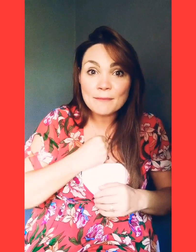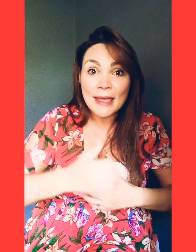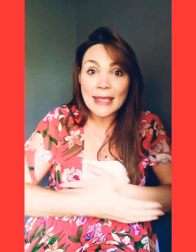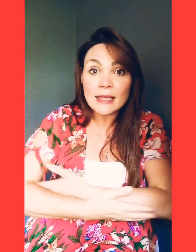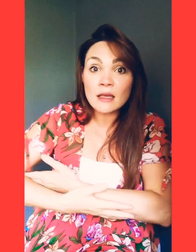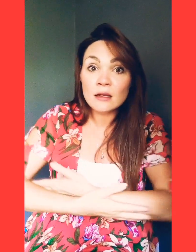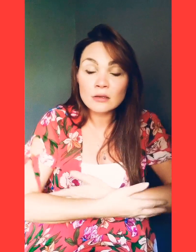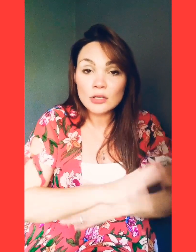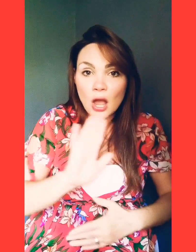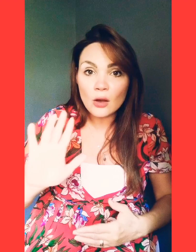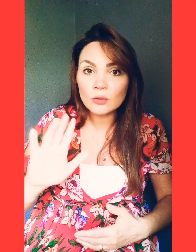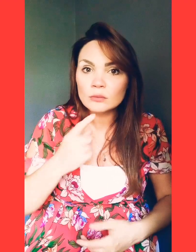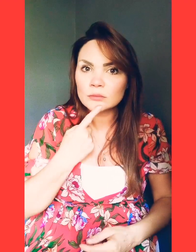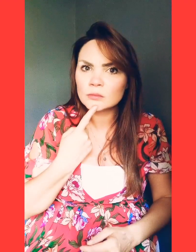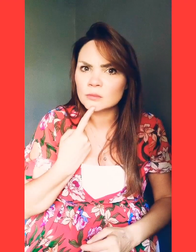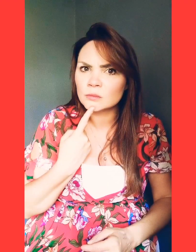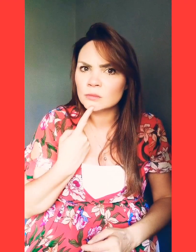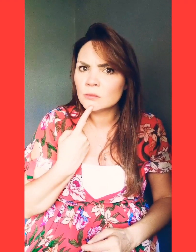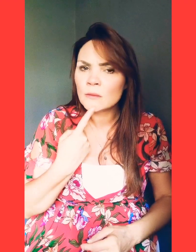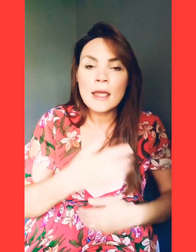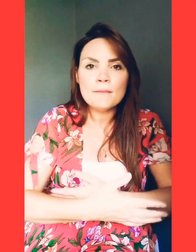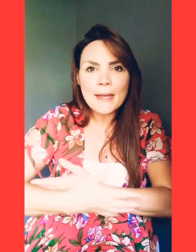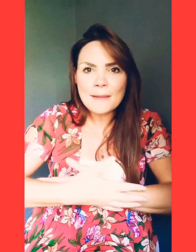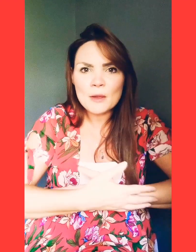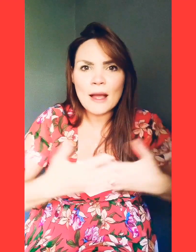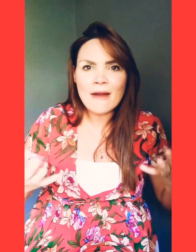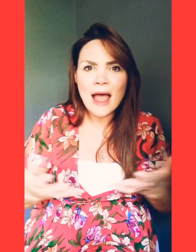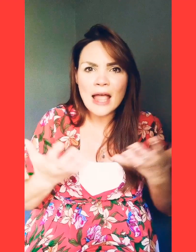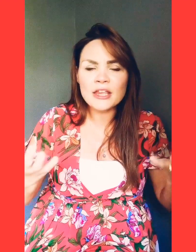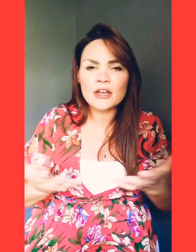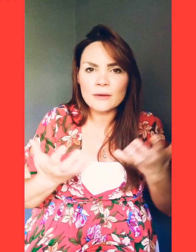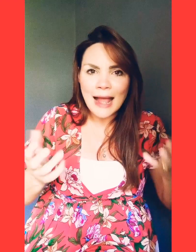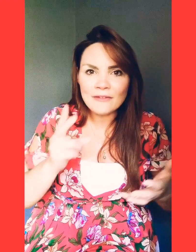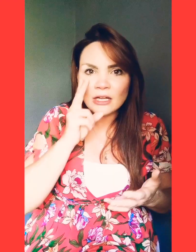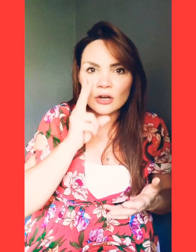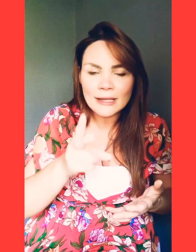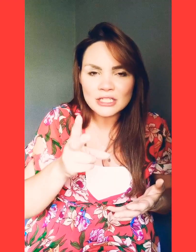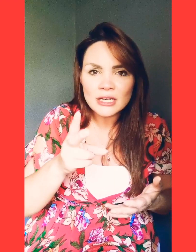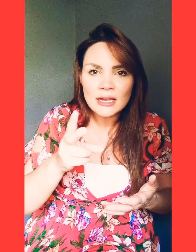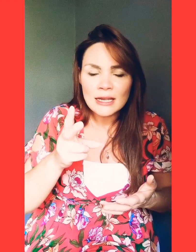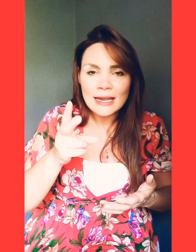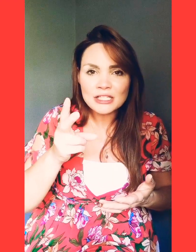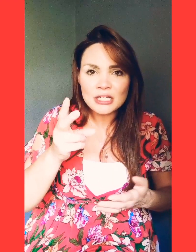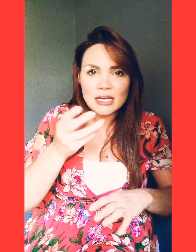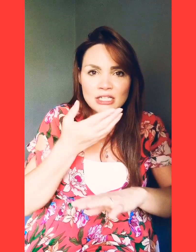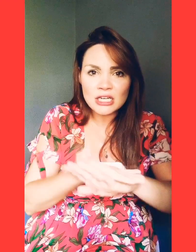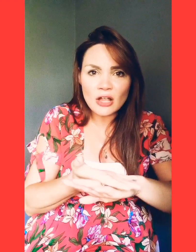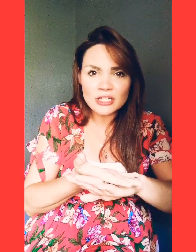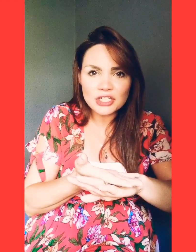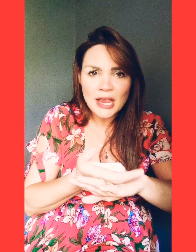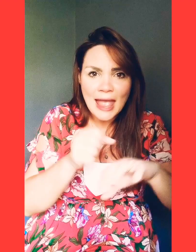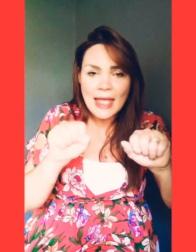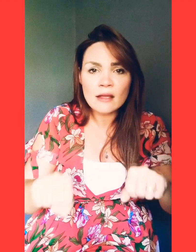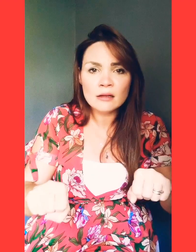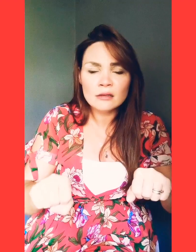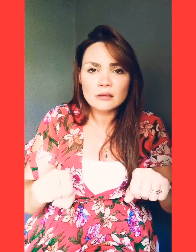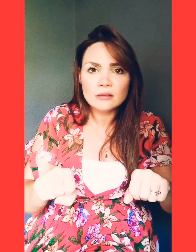baby? No? Baby, where are you? Have a look. Is she on the chair?